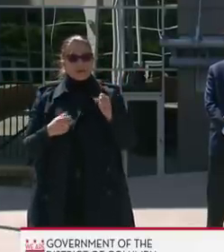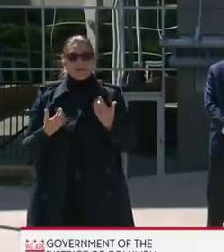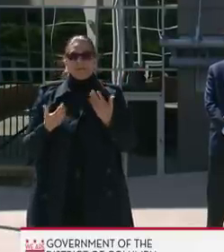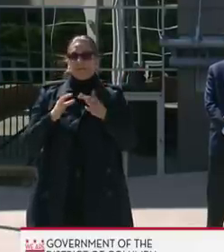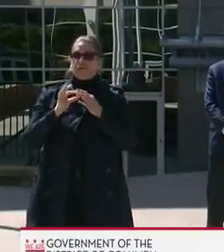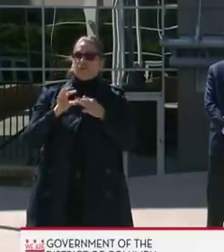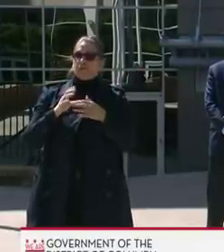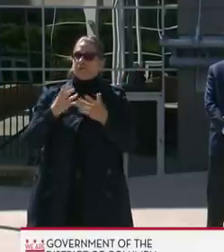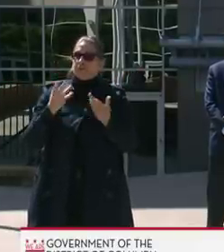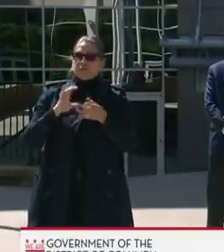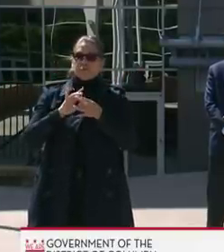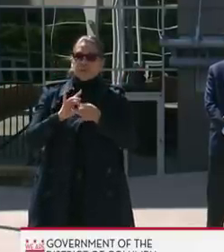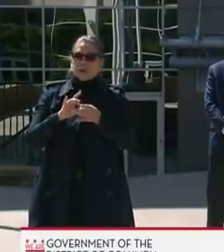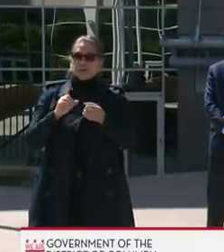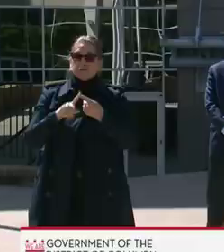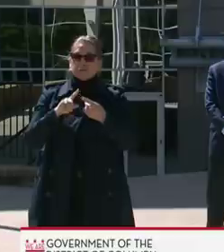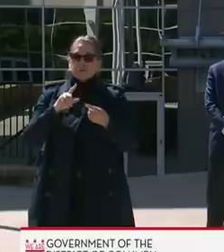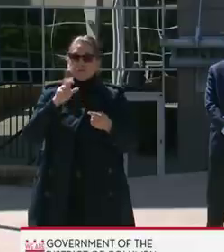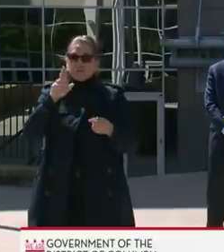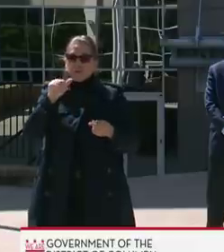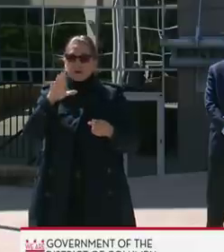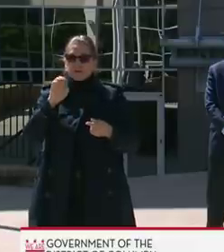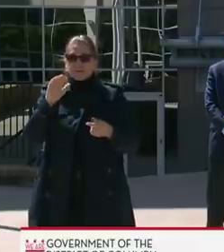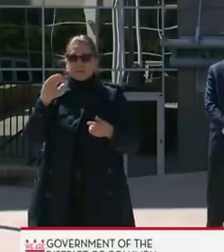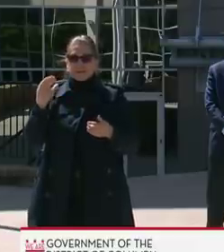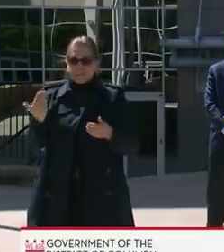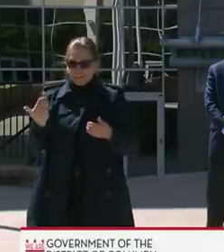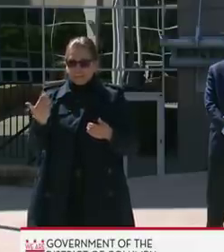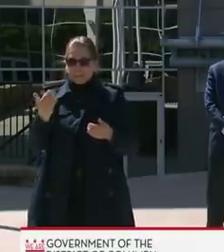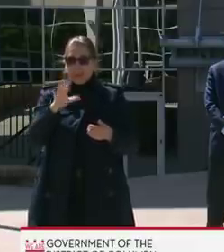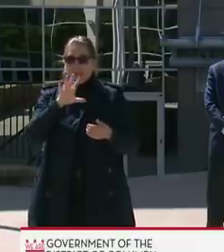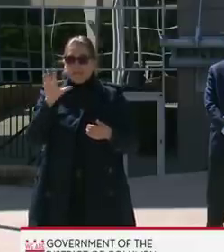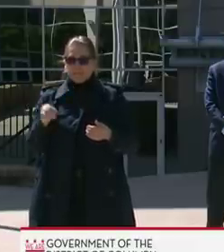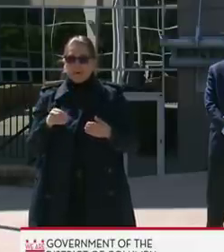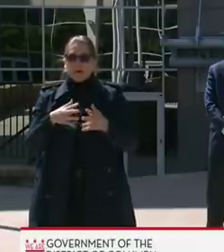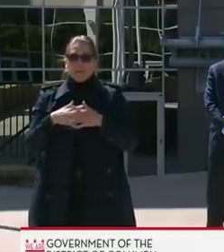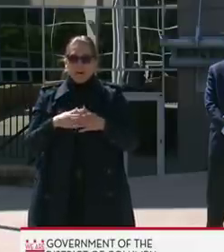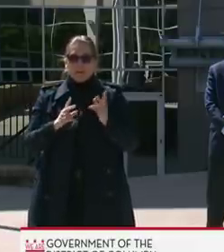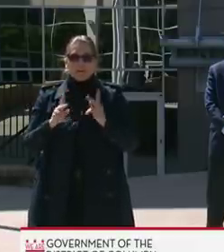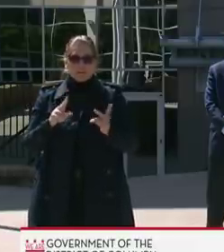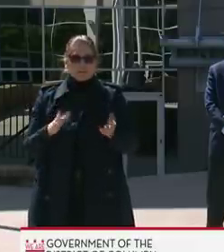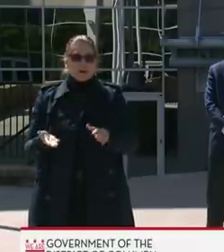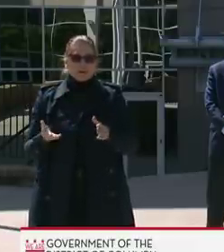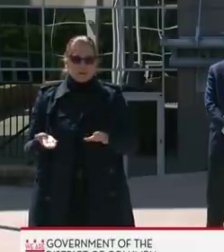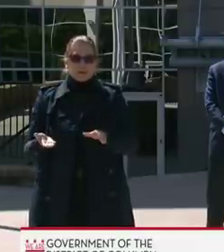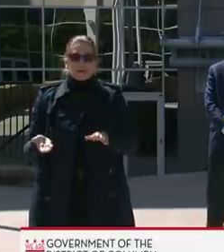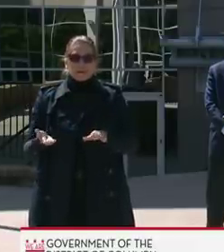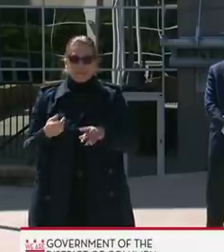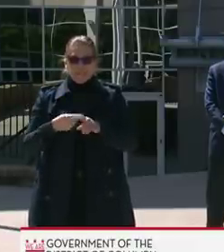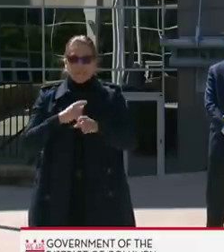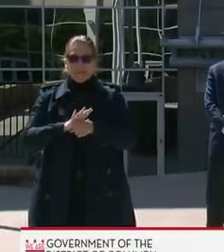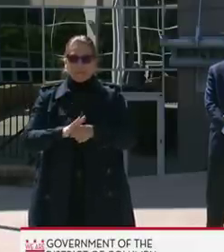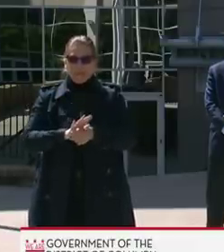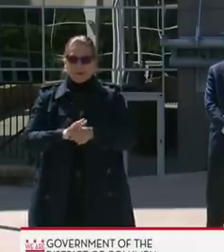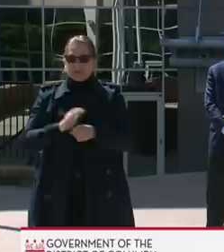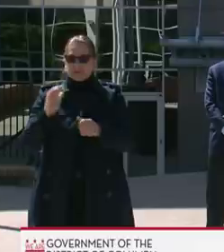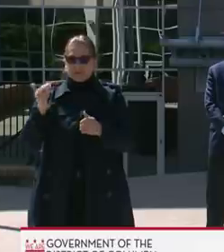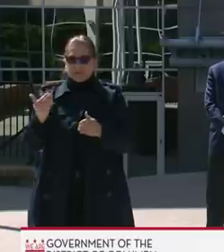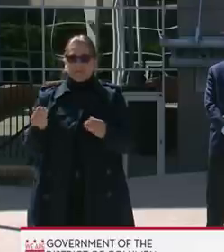are dying from this virus, it would appear, in greater numbers than other